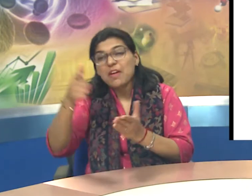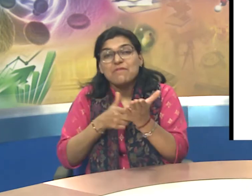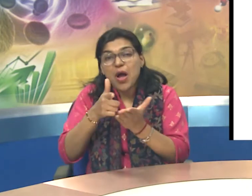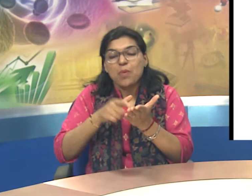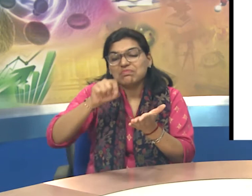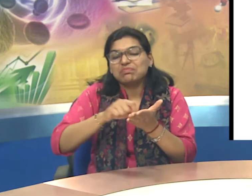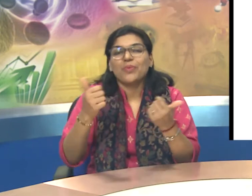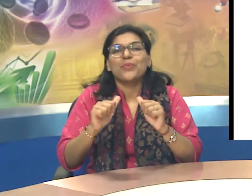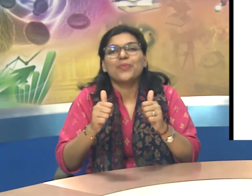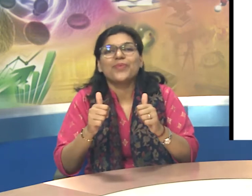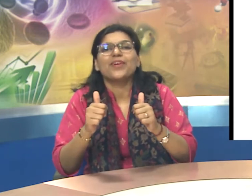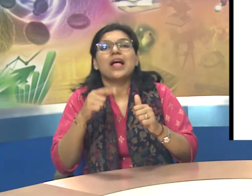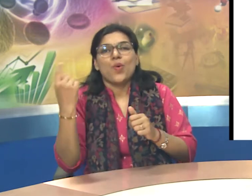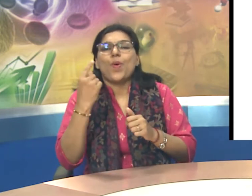It was used in